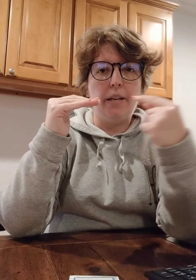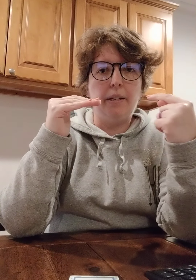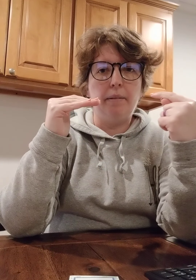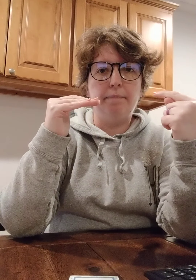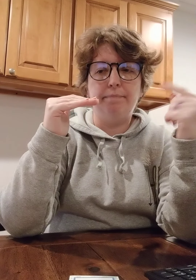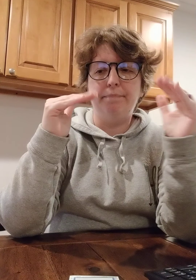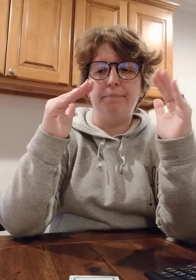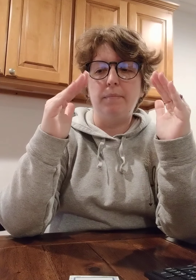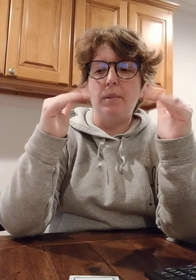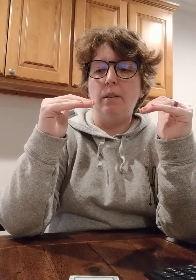like,